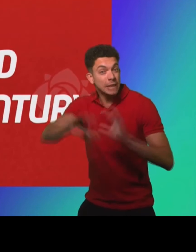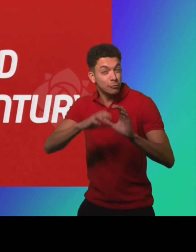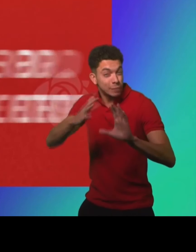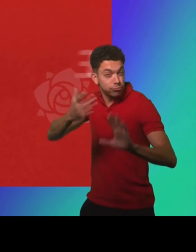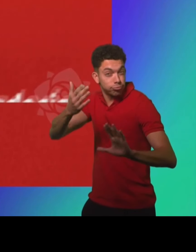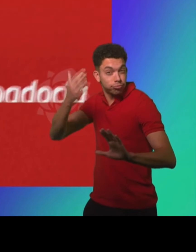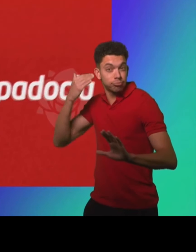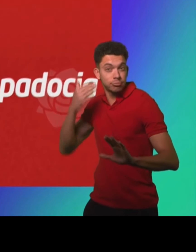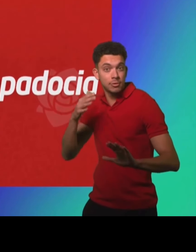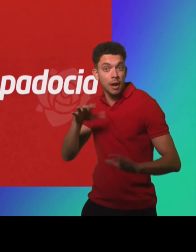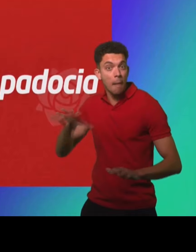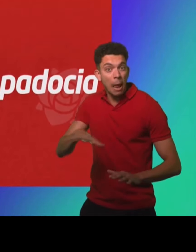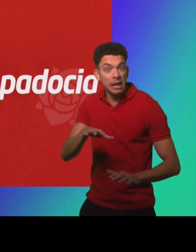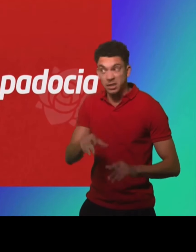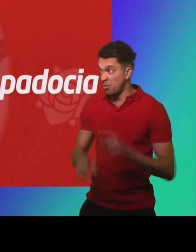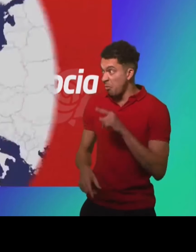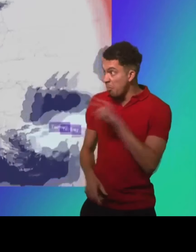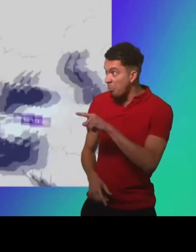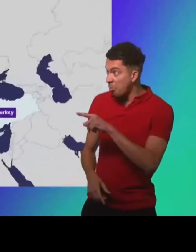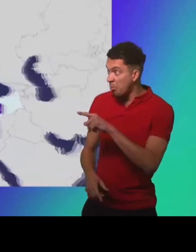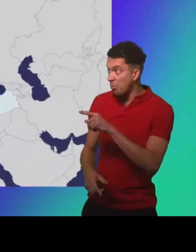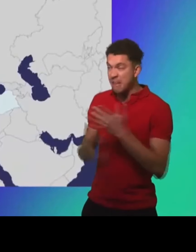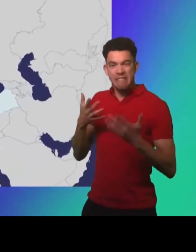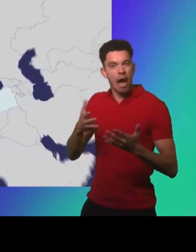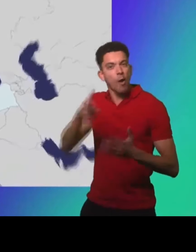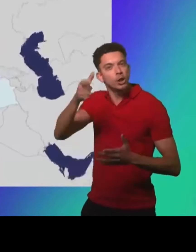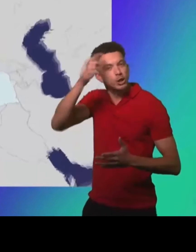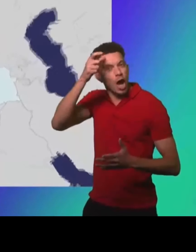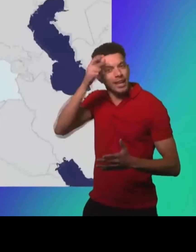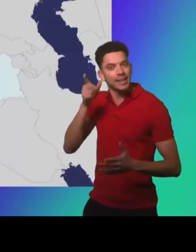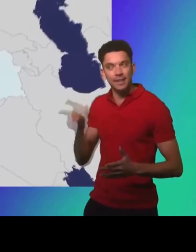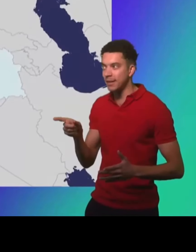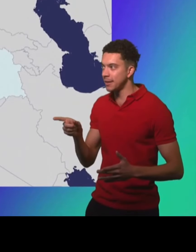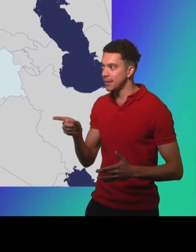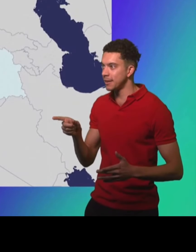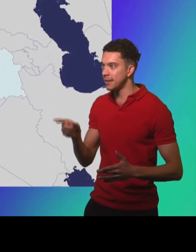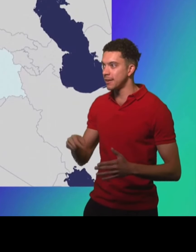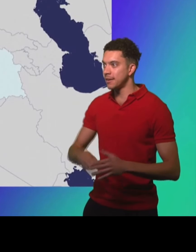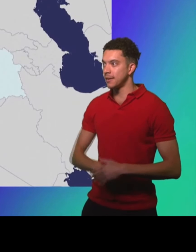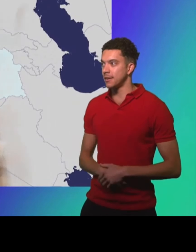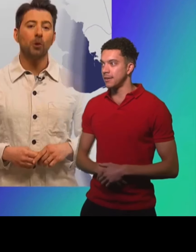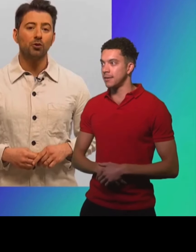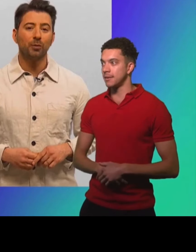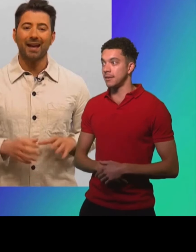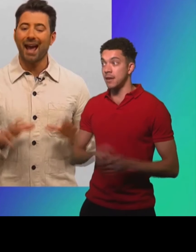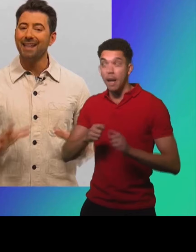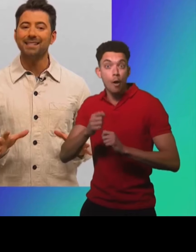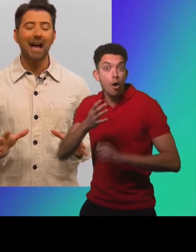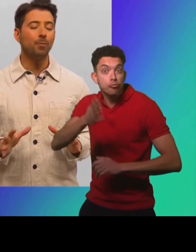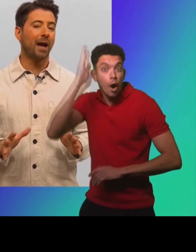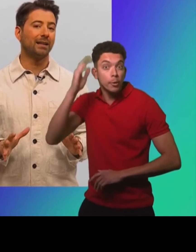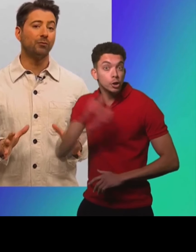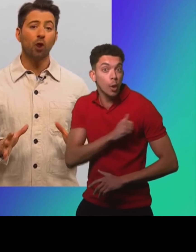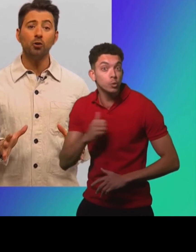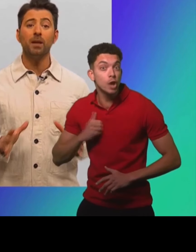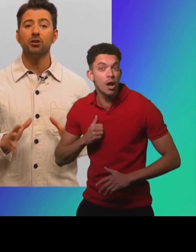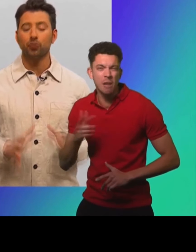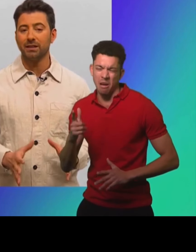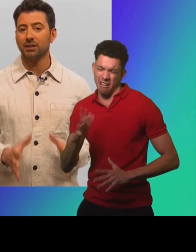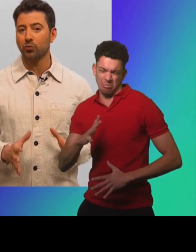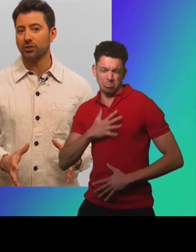century in a place called Cappadocia, which is now in Turkey. He became a Roman soldier but hated how badly